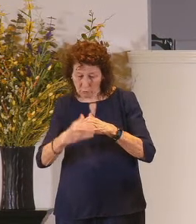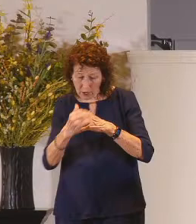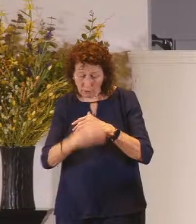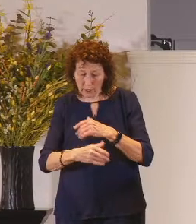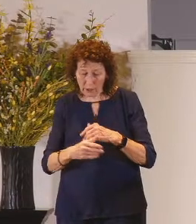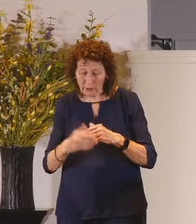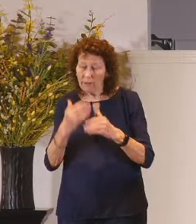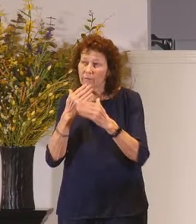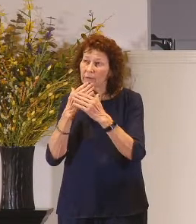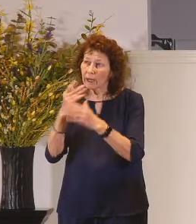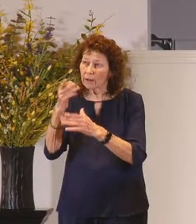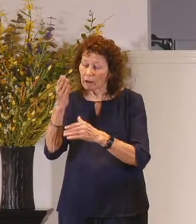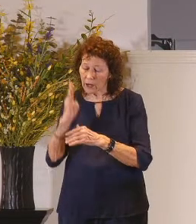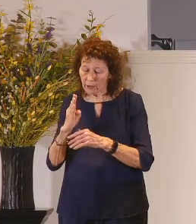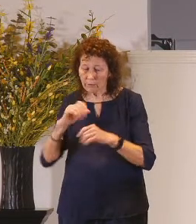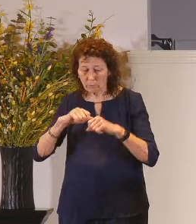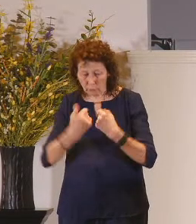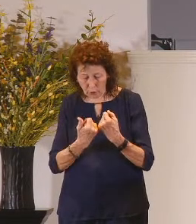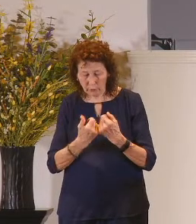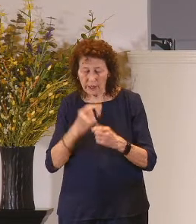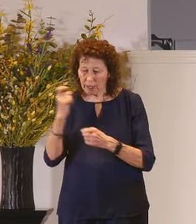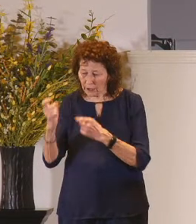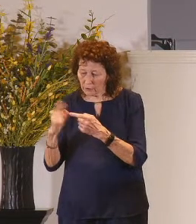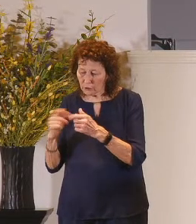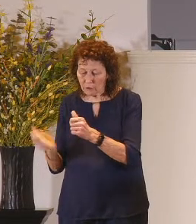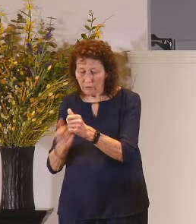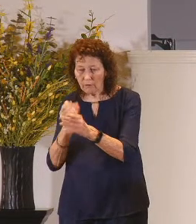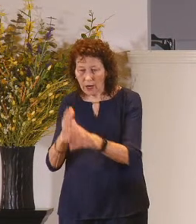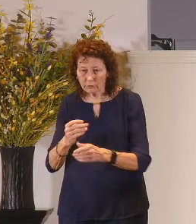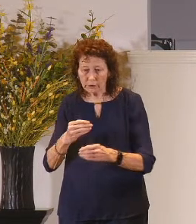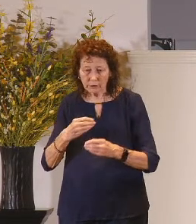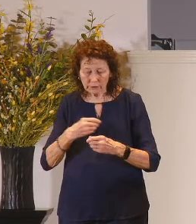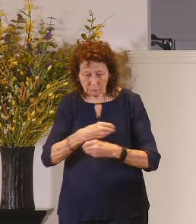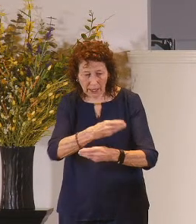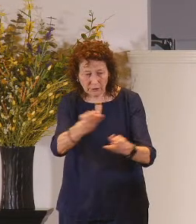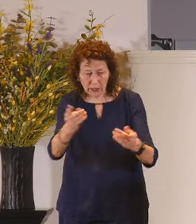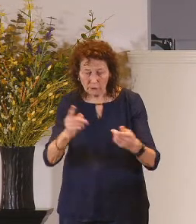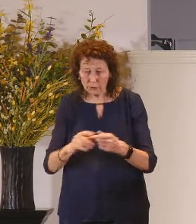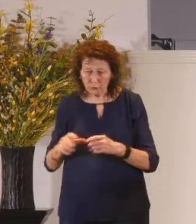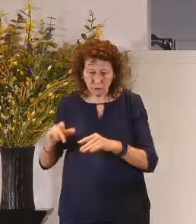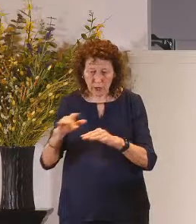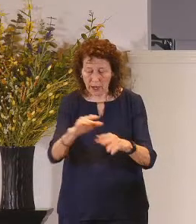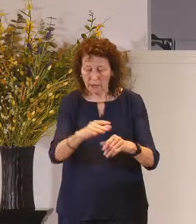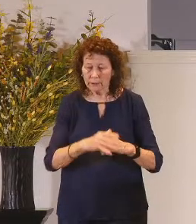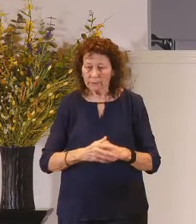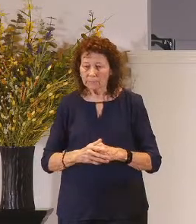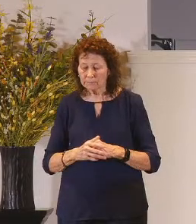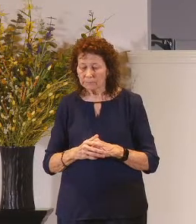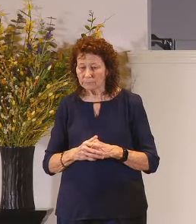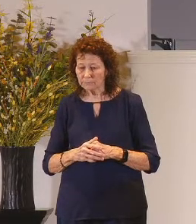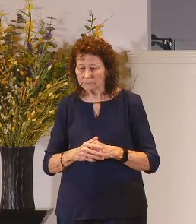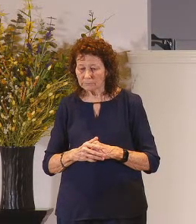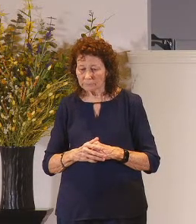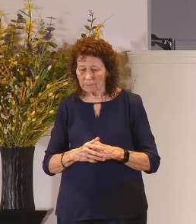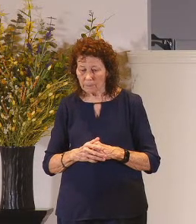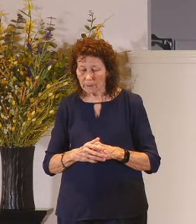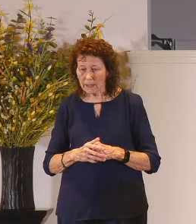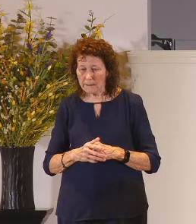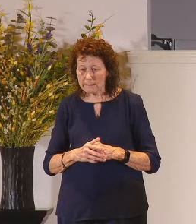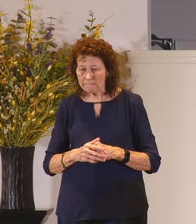and having given thanks, he broke them and gave them to his disciples to set before the people. And they set them before the